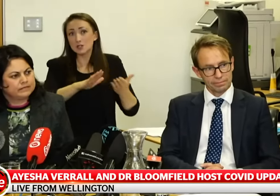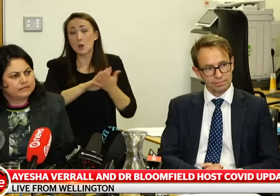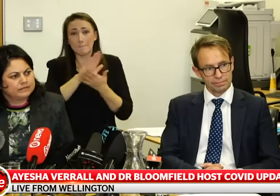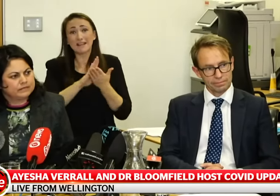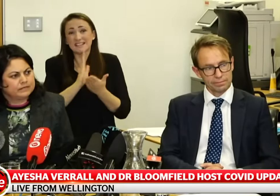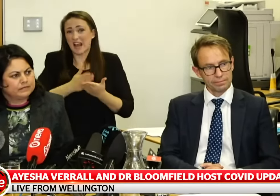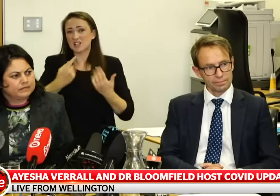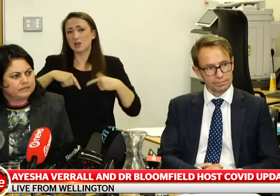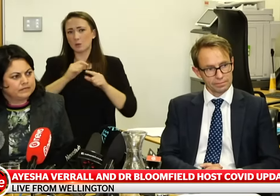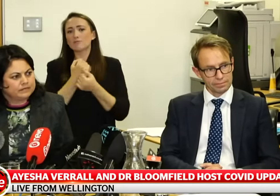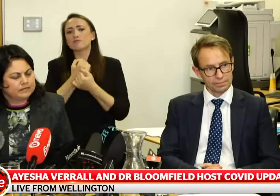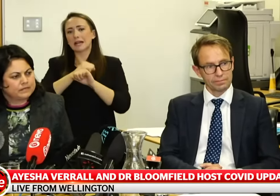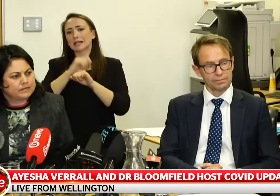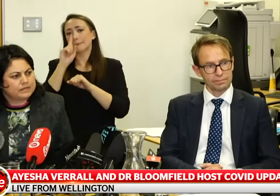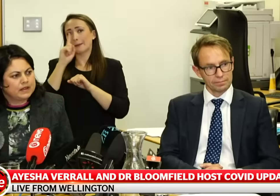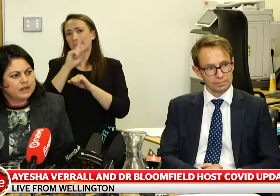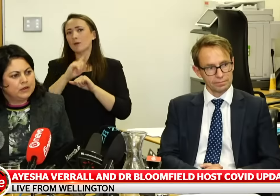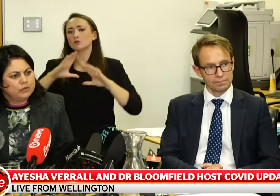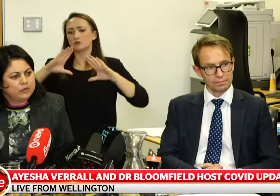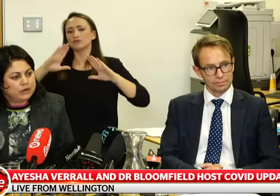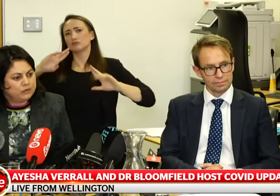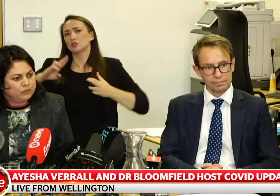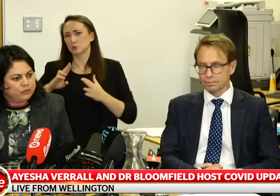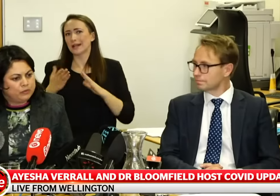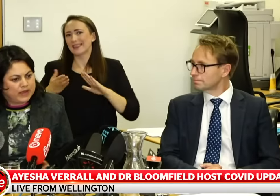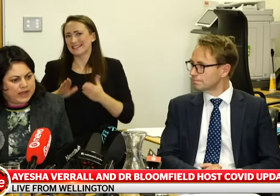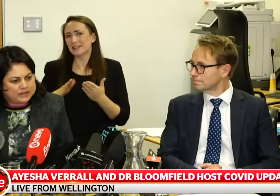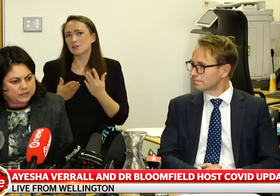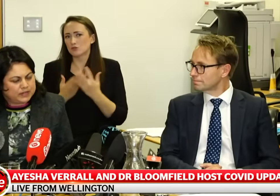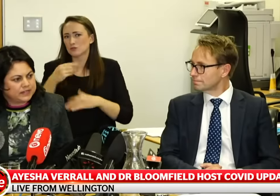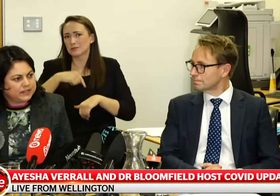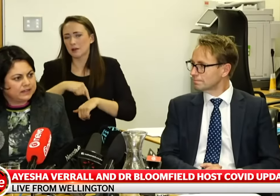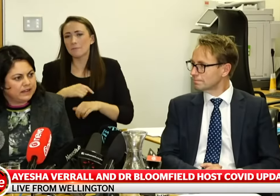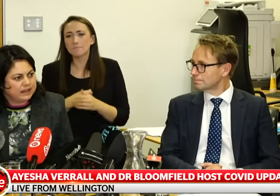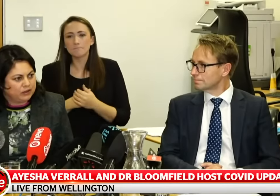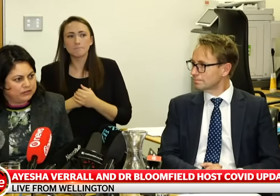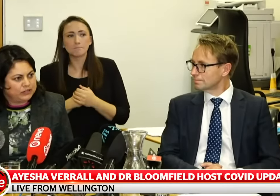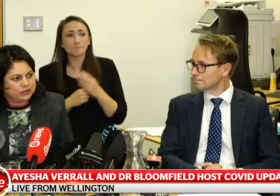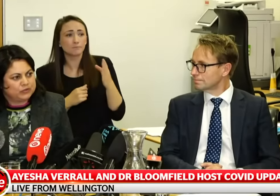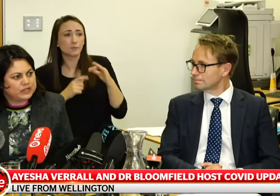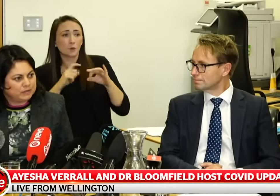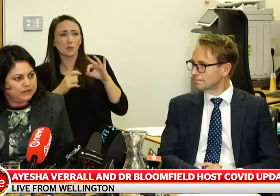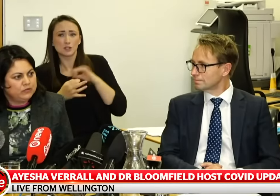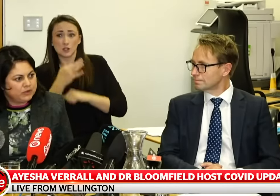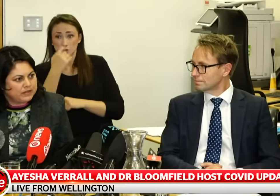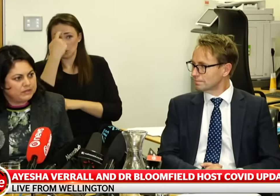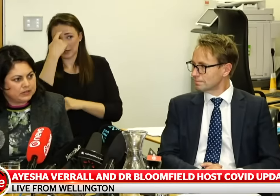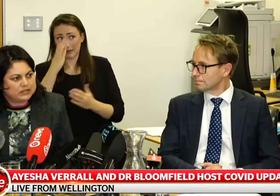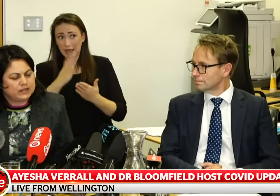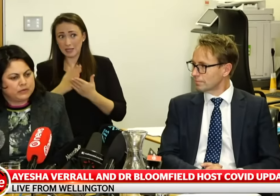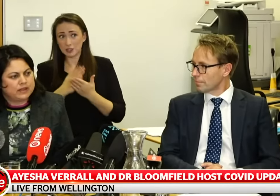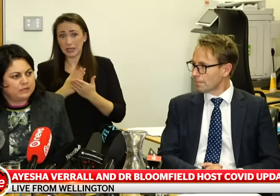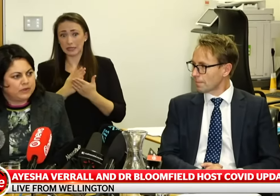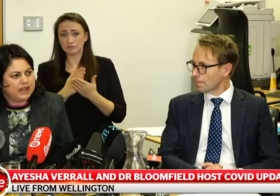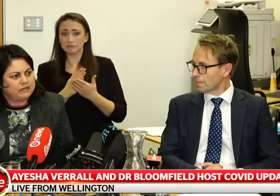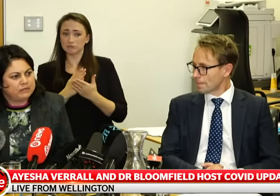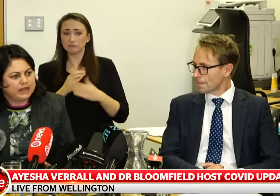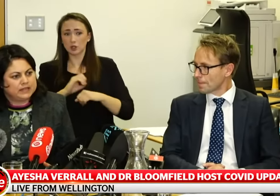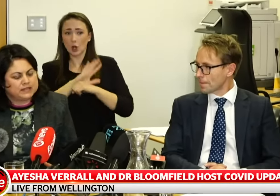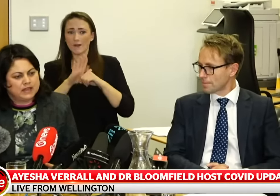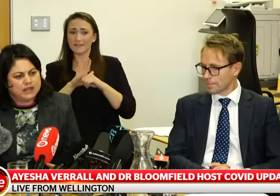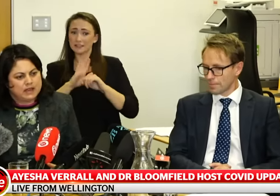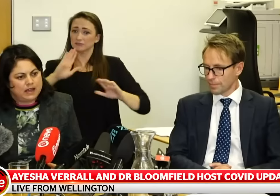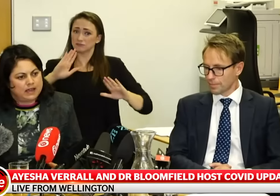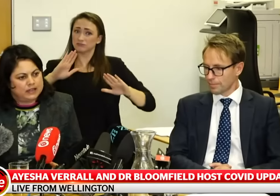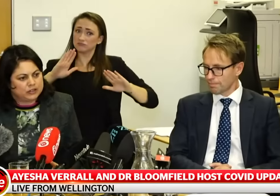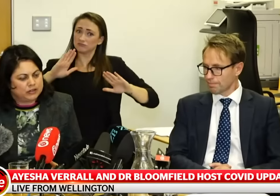suppressing COVID now? Well, we are suppressing COVID to some level with the measures that we have in